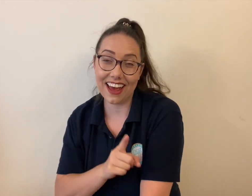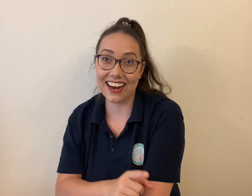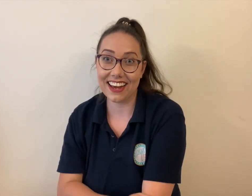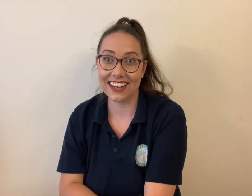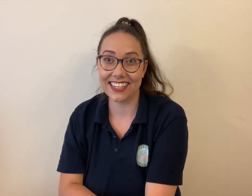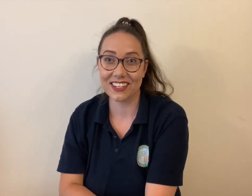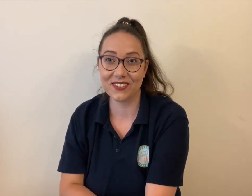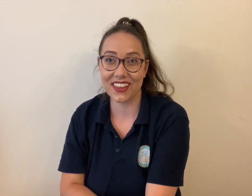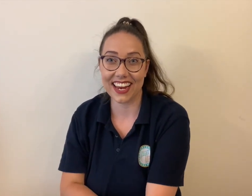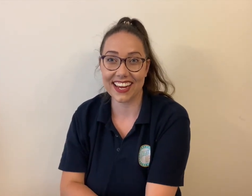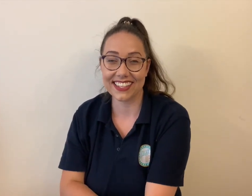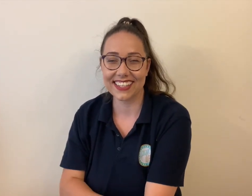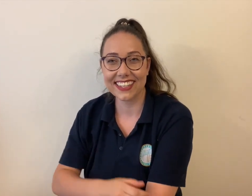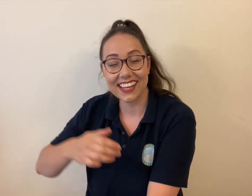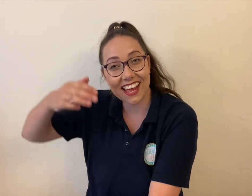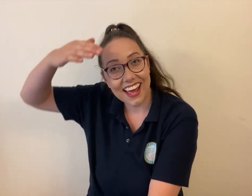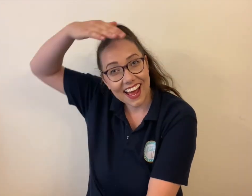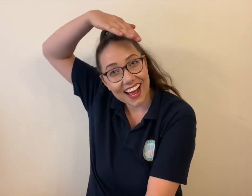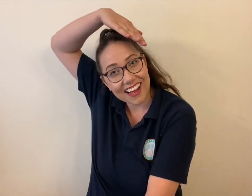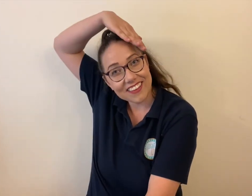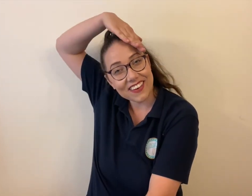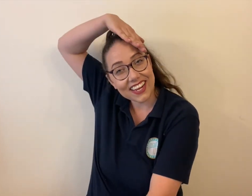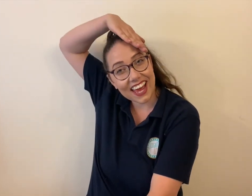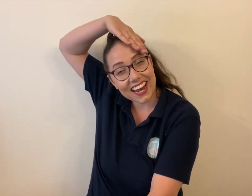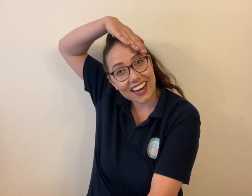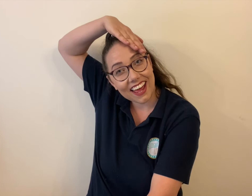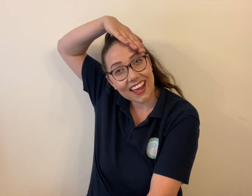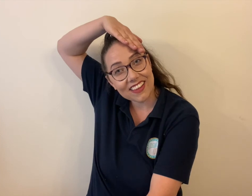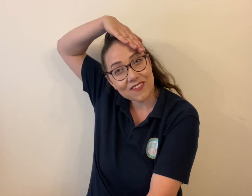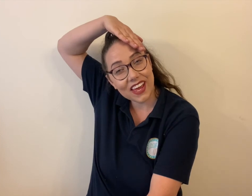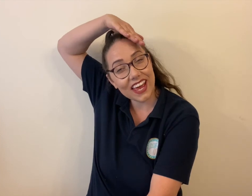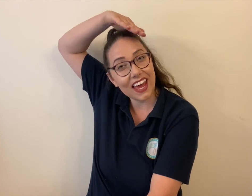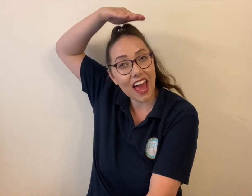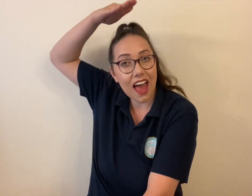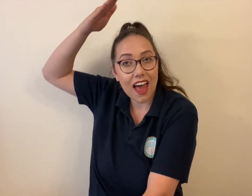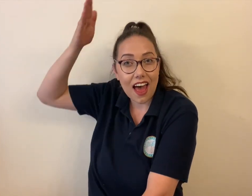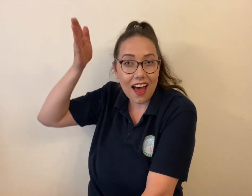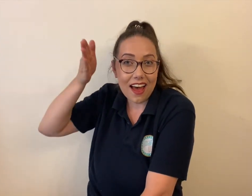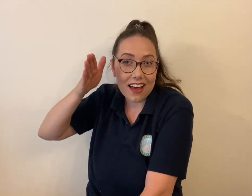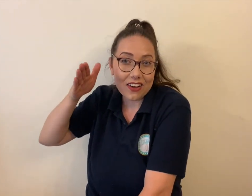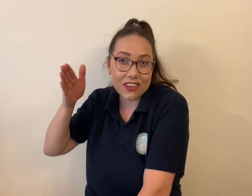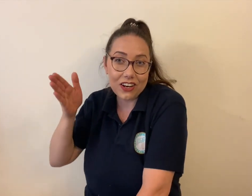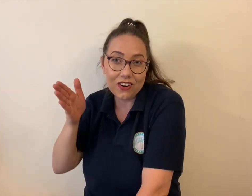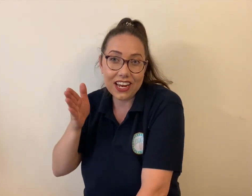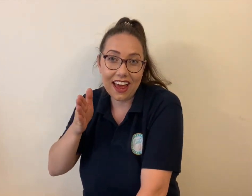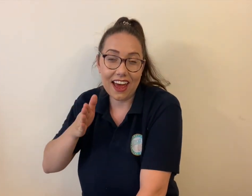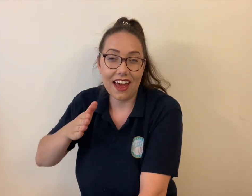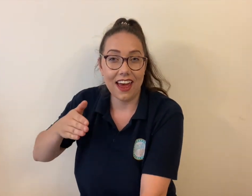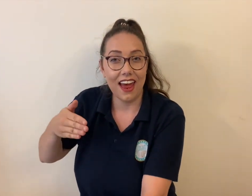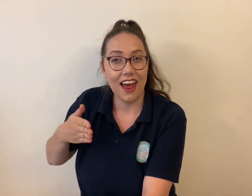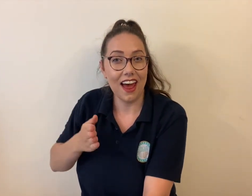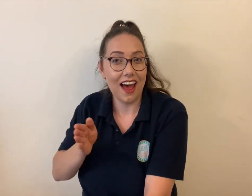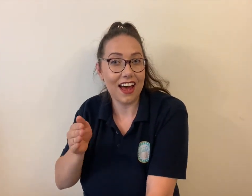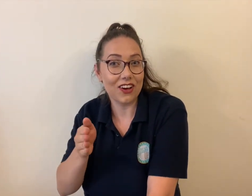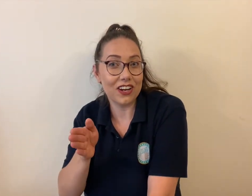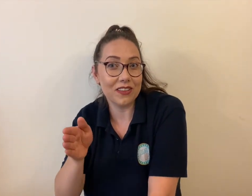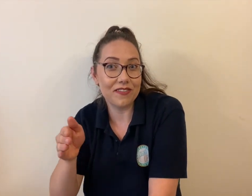Any ideas what that is? I'll do it again. So I'm here, got the long hair, got a little